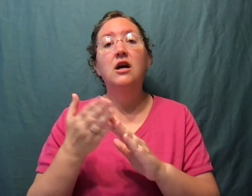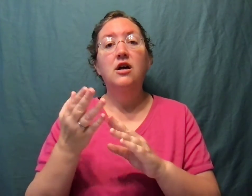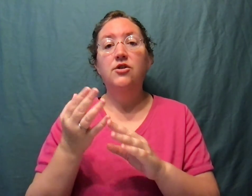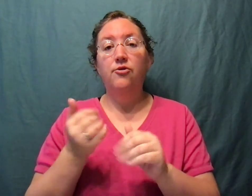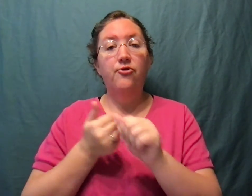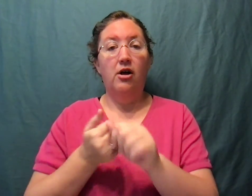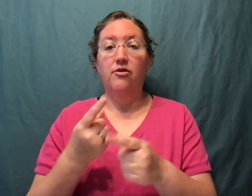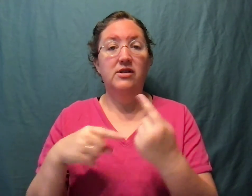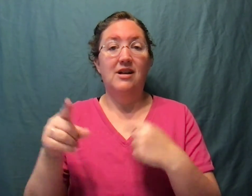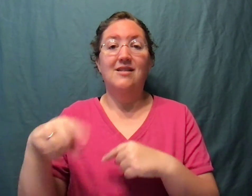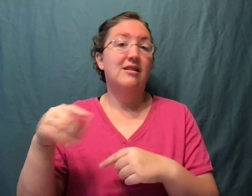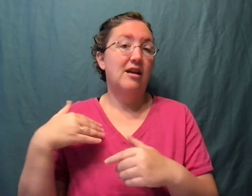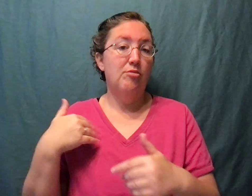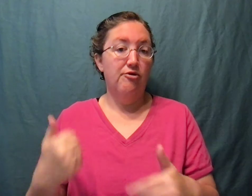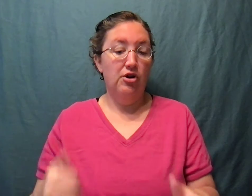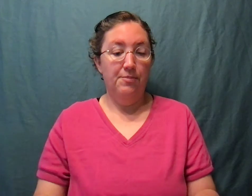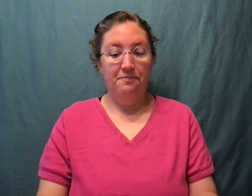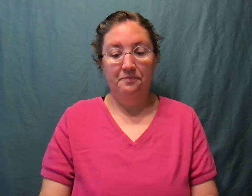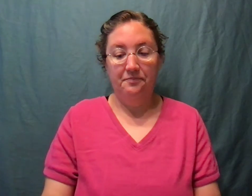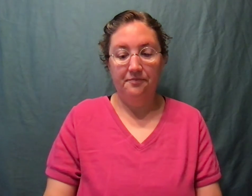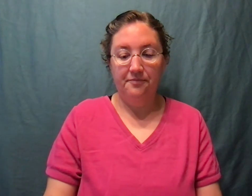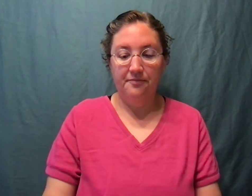to follow the signs that they prefer.